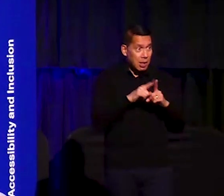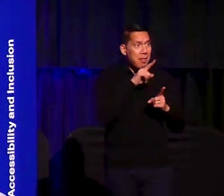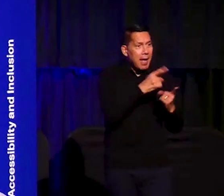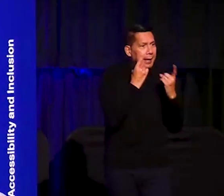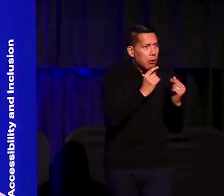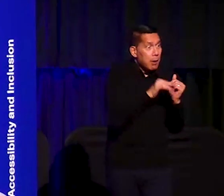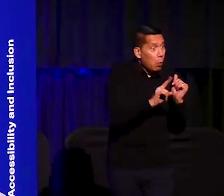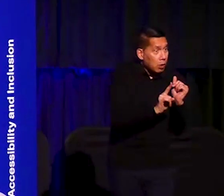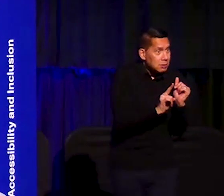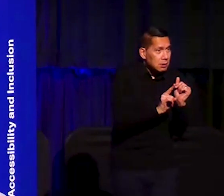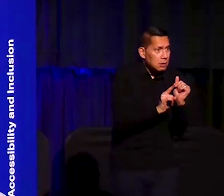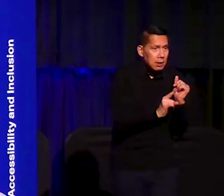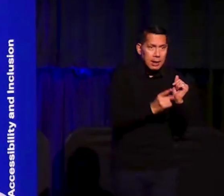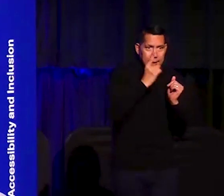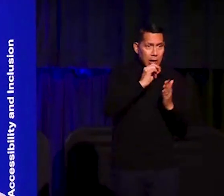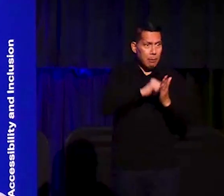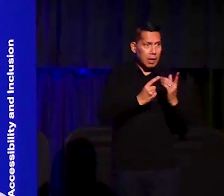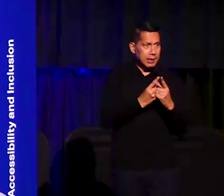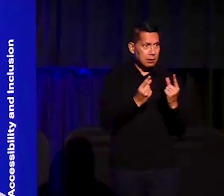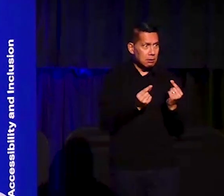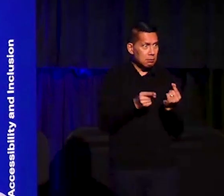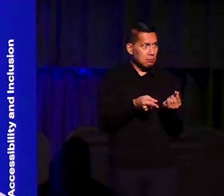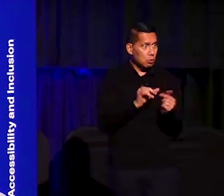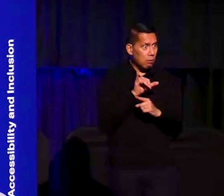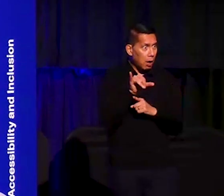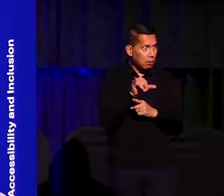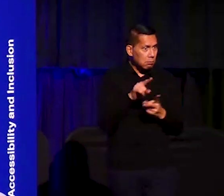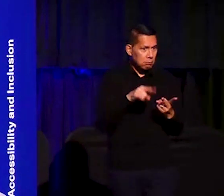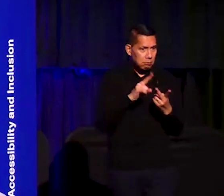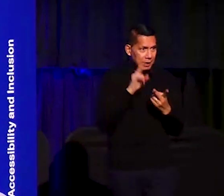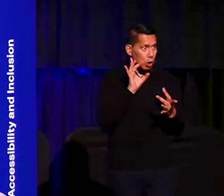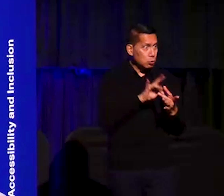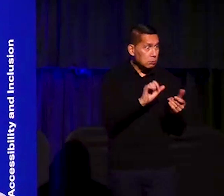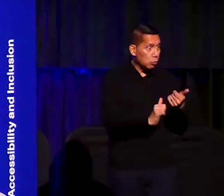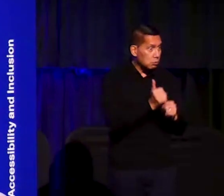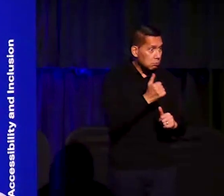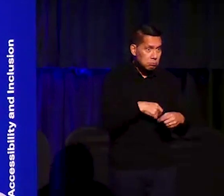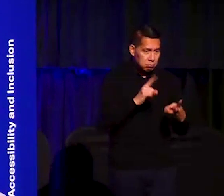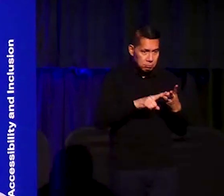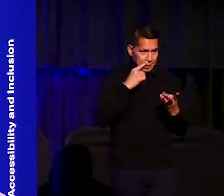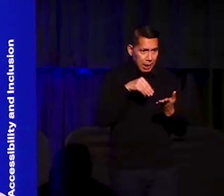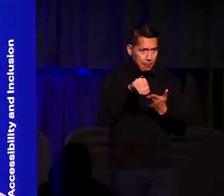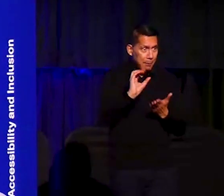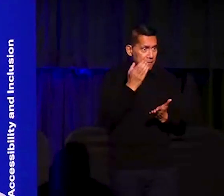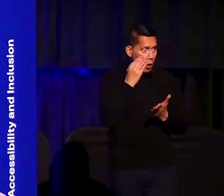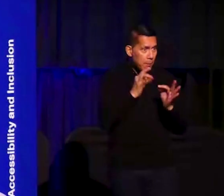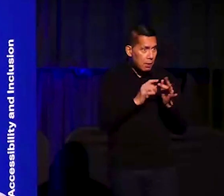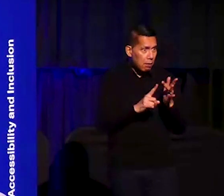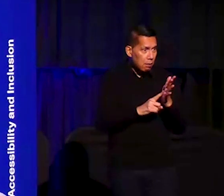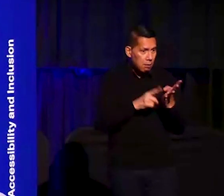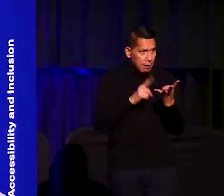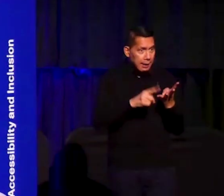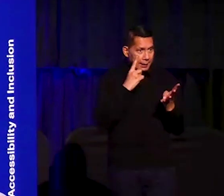about is, can I buy the ticket to the event? Can I join the sports team? Can I pay my phone bill? Can I watch